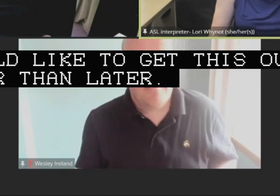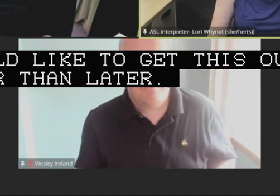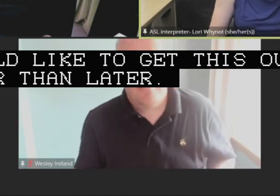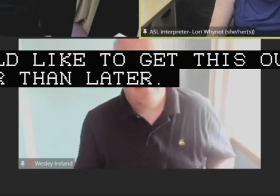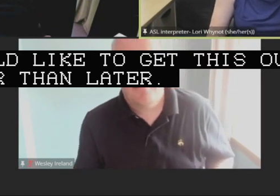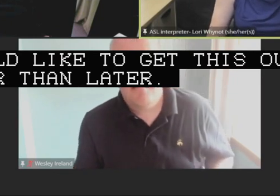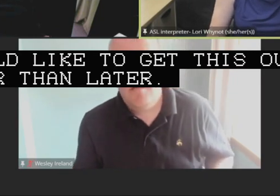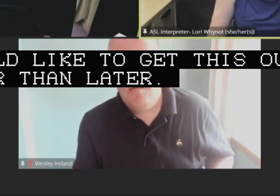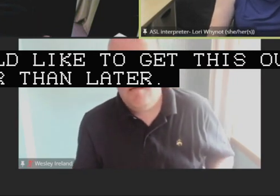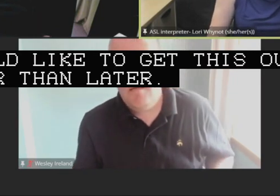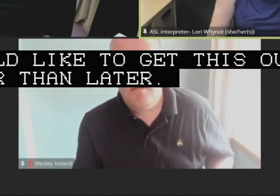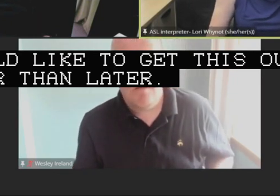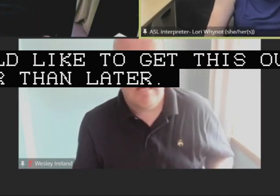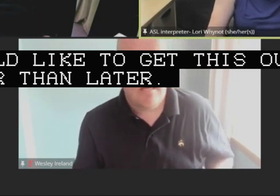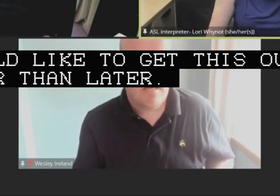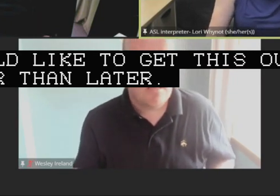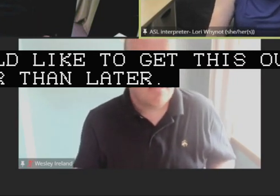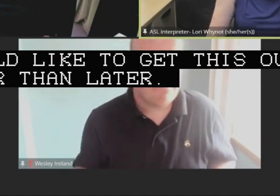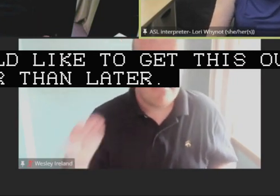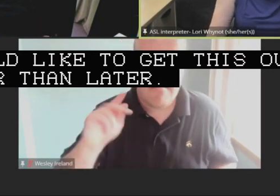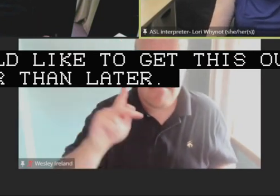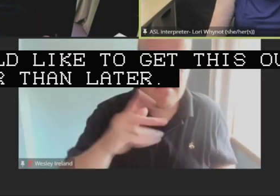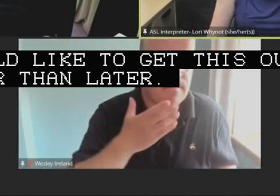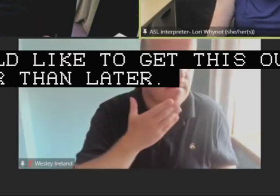This is Wes.